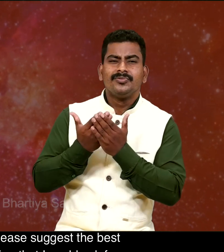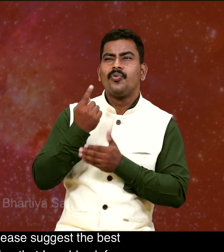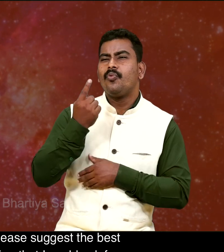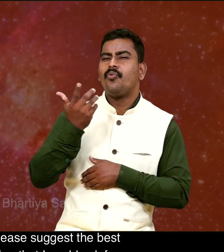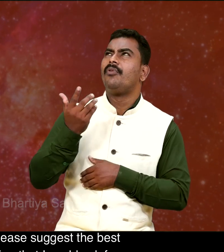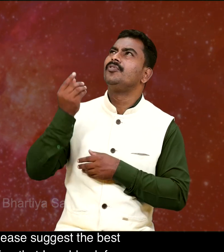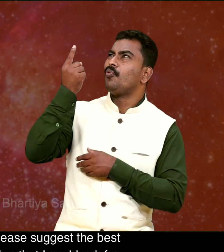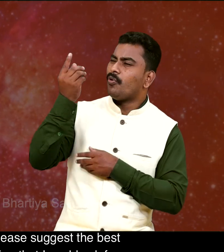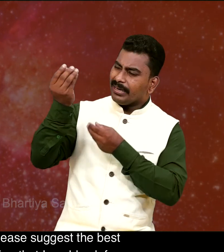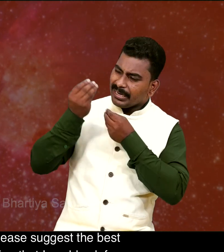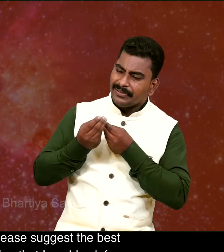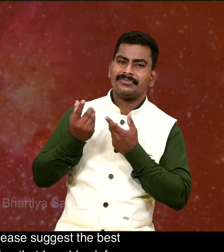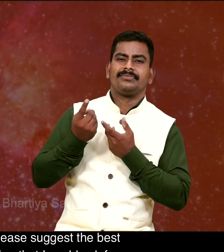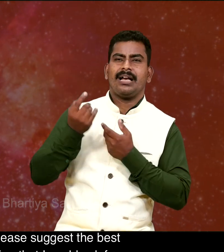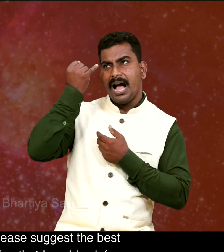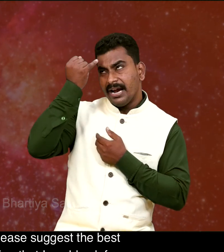the best thing that I could ask for."